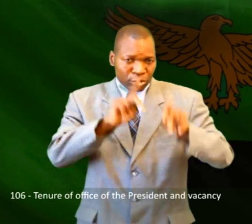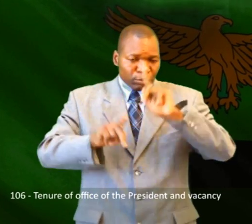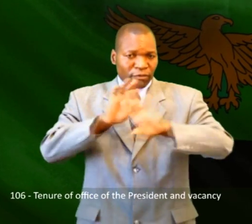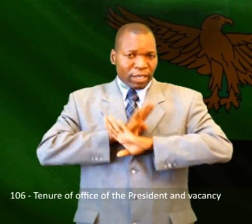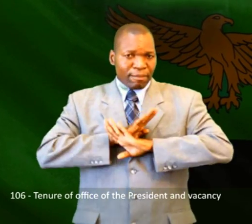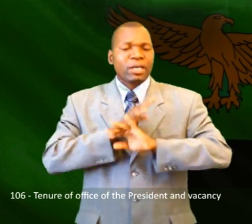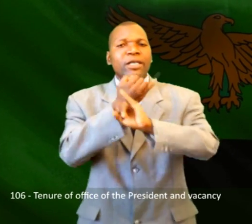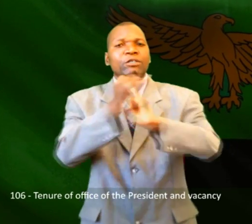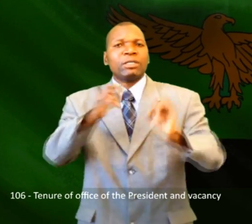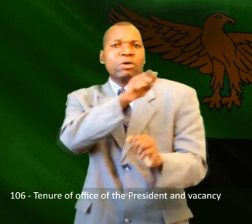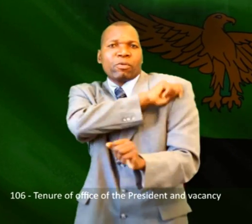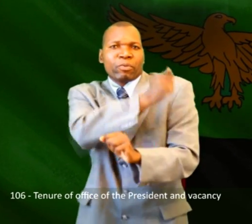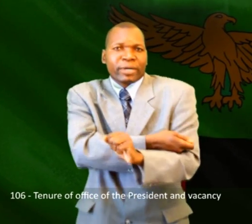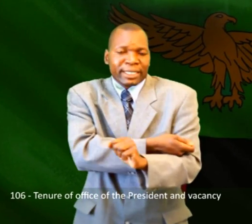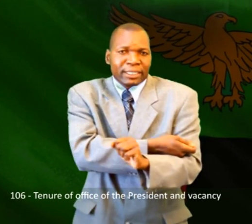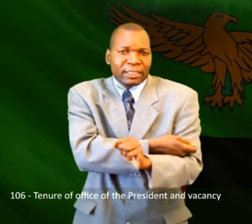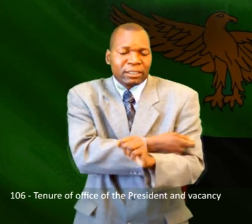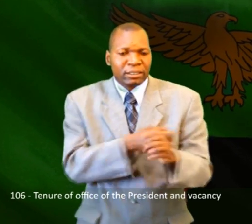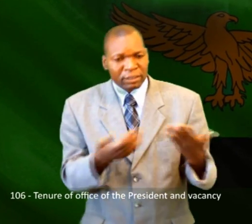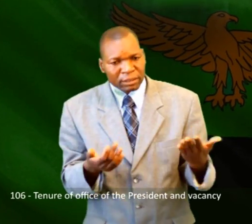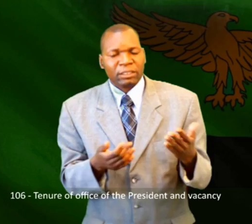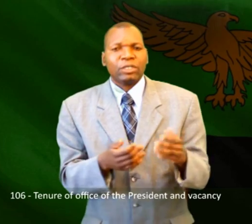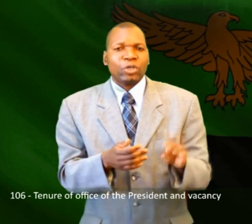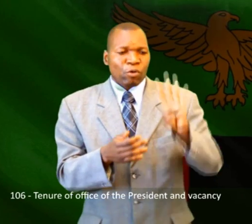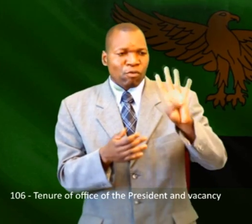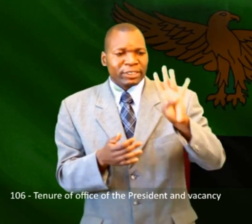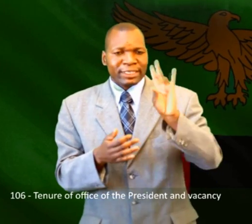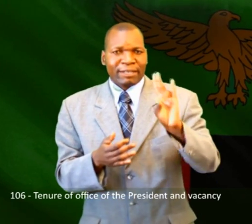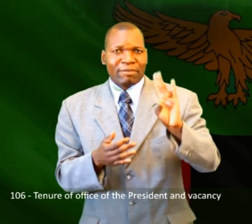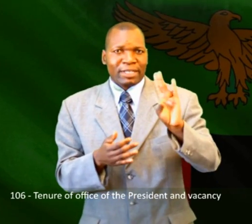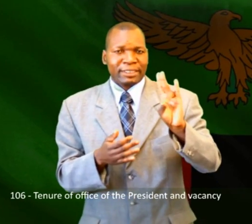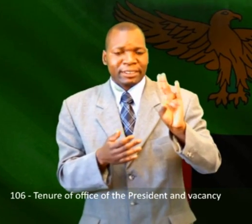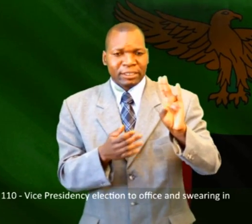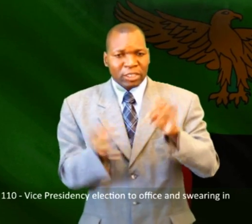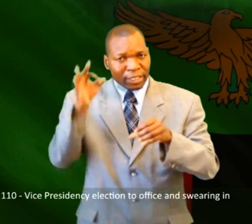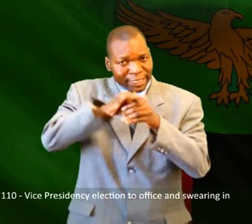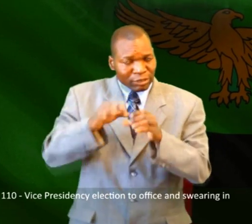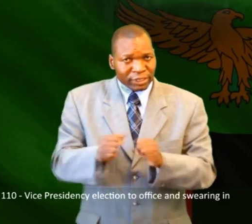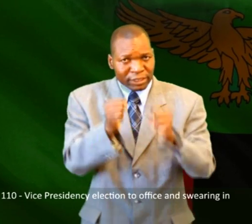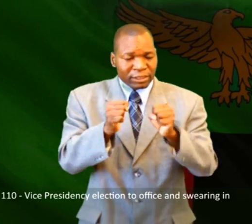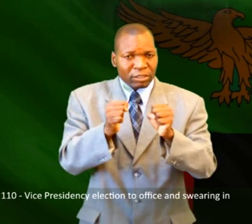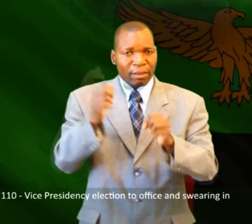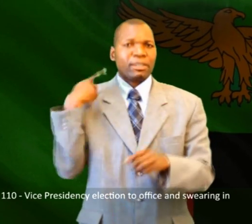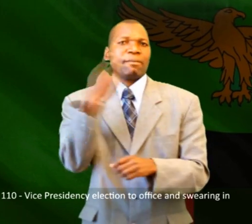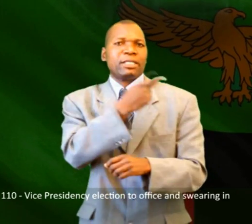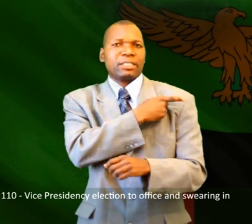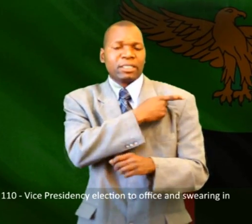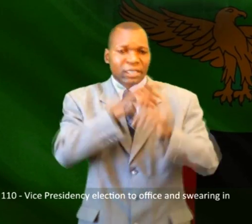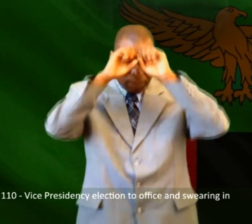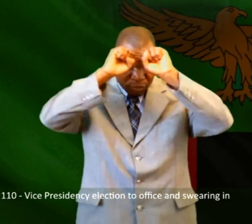106. Tenure of office of the president and vacancy. 110. Vice